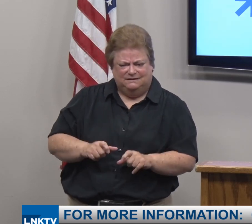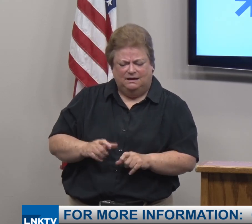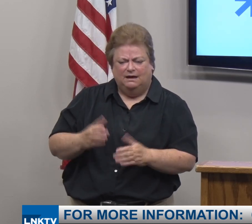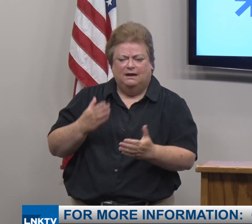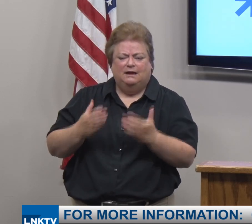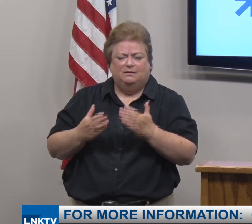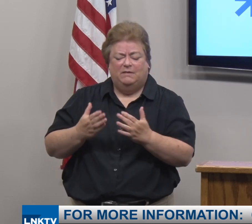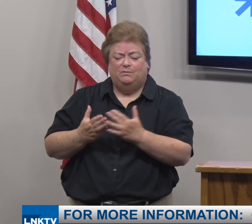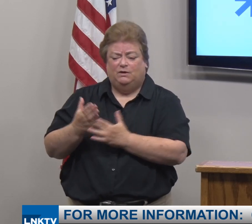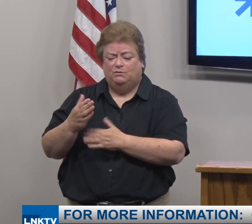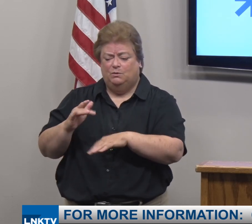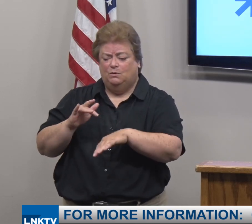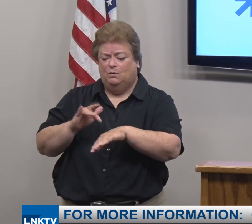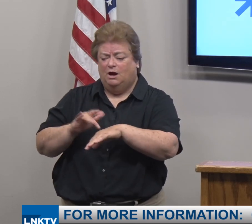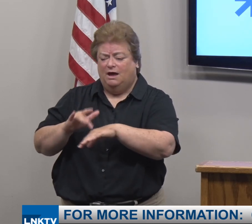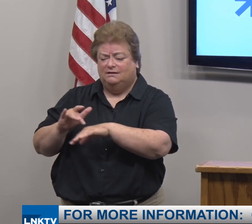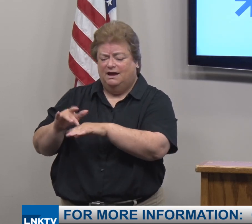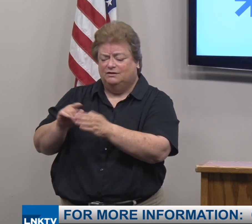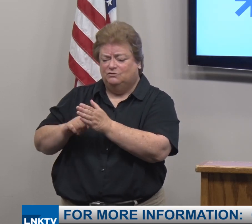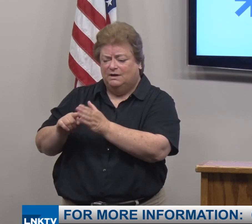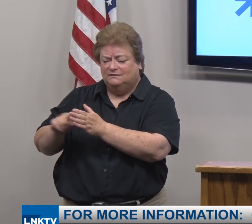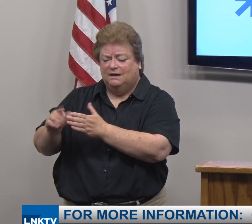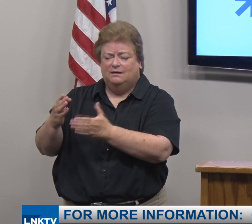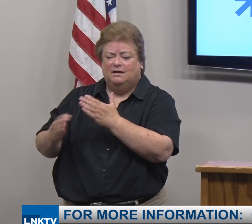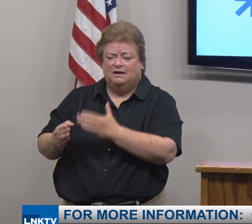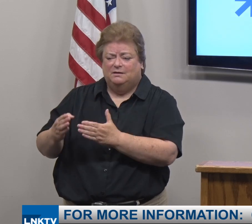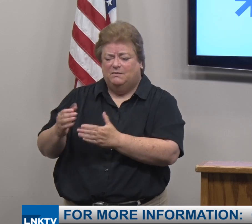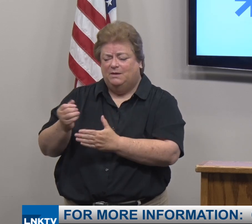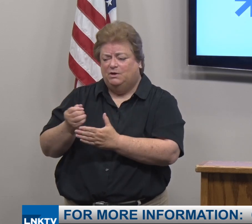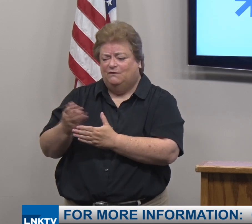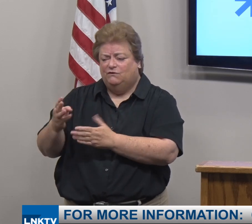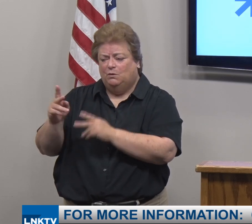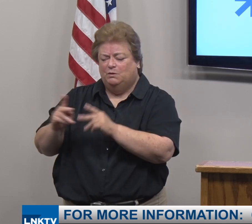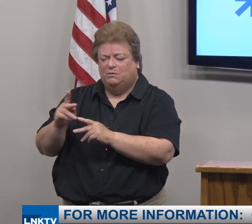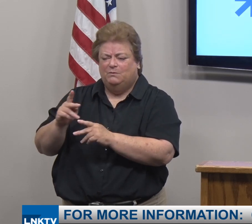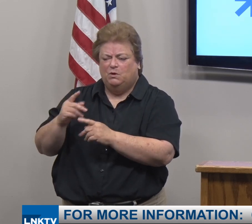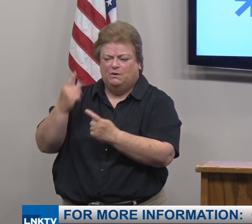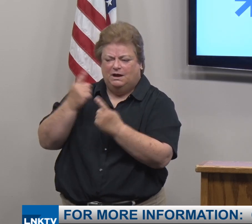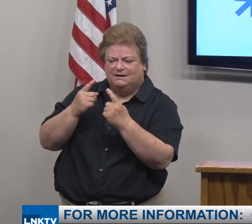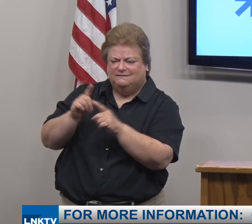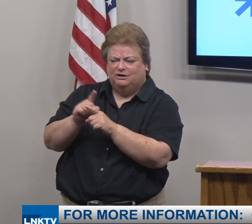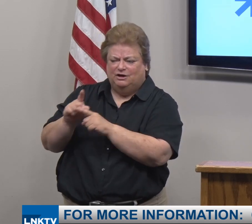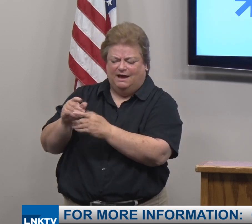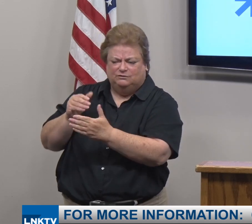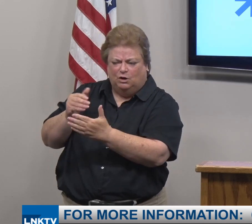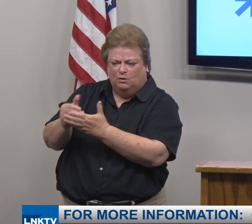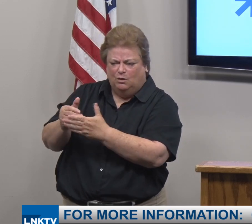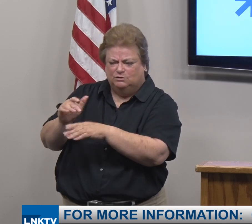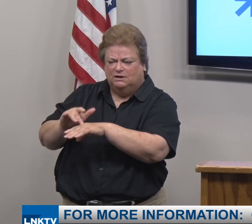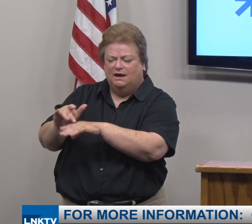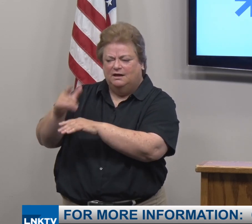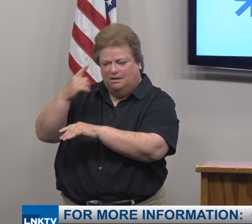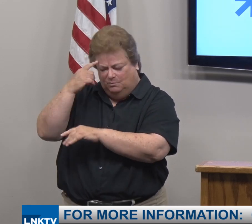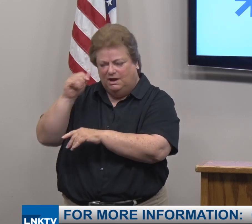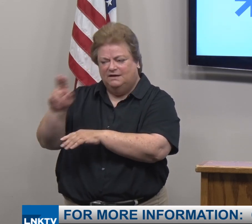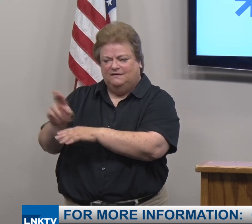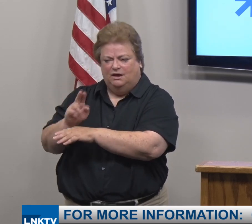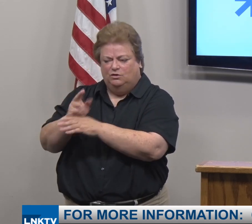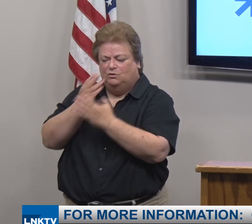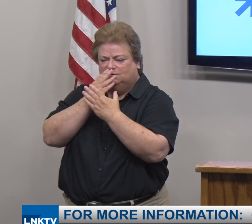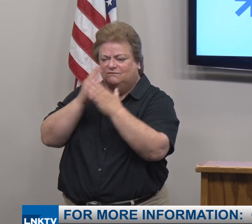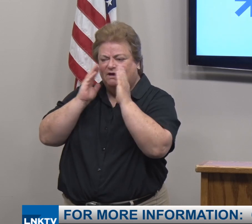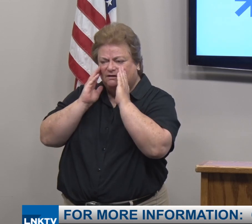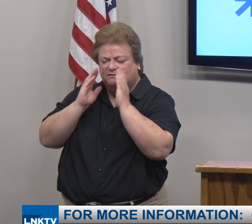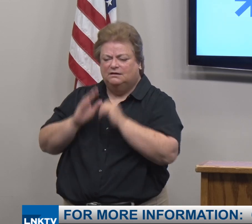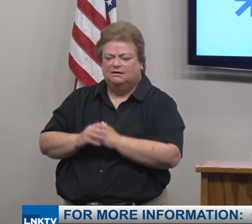our contact tracing, we are seeing fewer people being considered close contacts because they are wearing face covering.